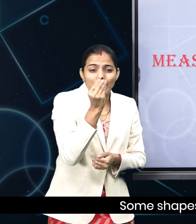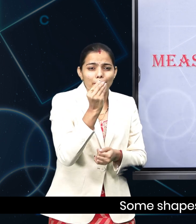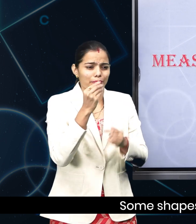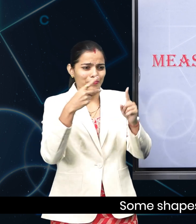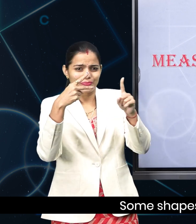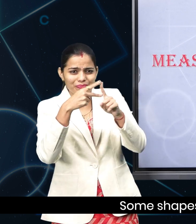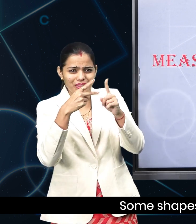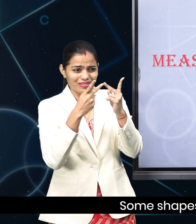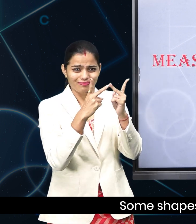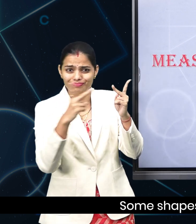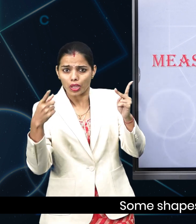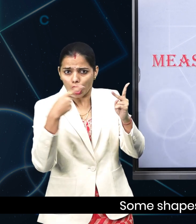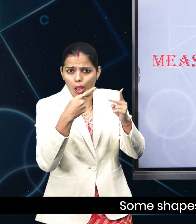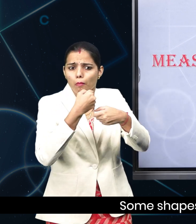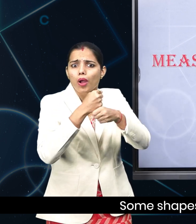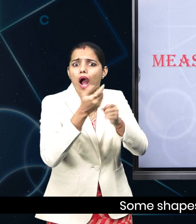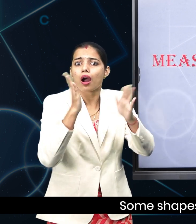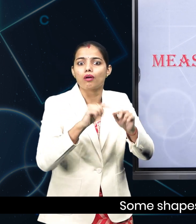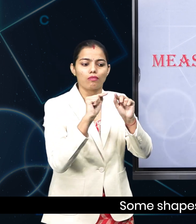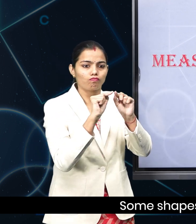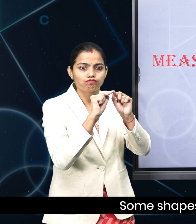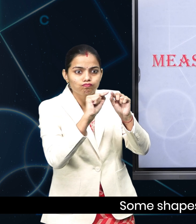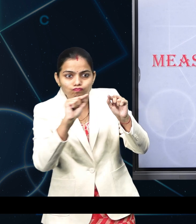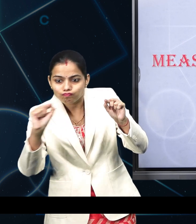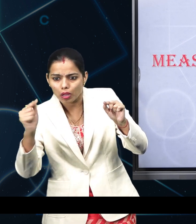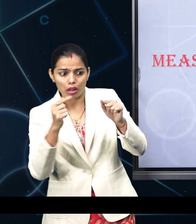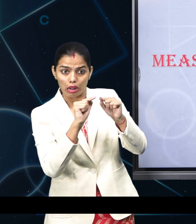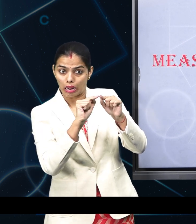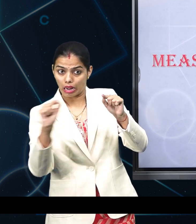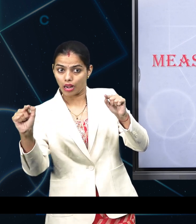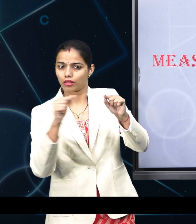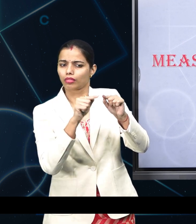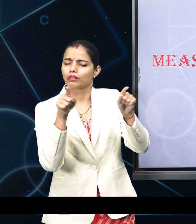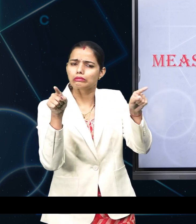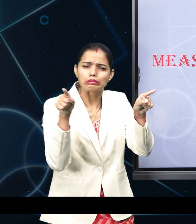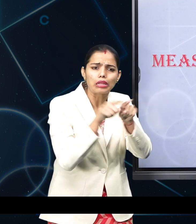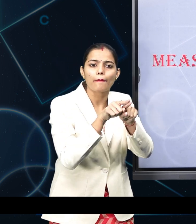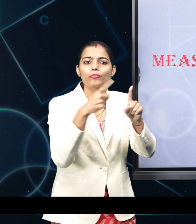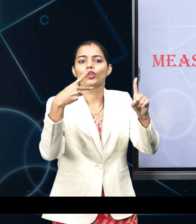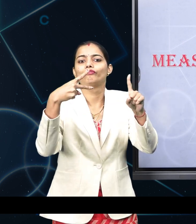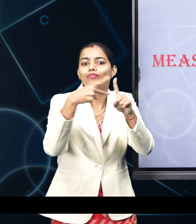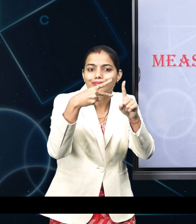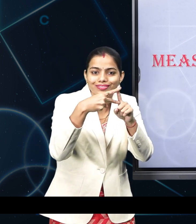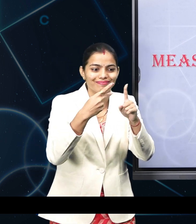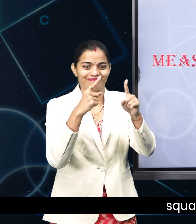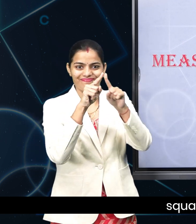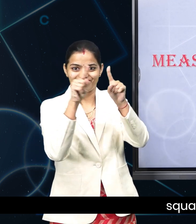Some shapes are made of straight lines like triangles,